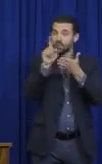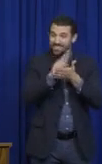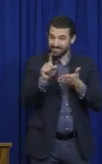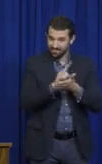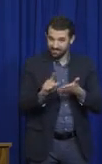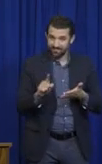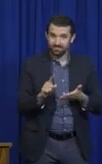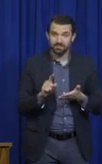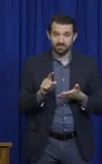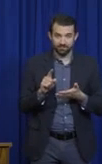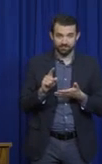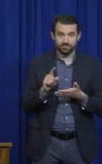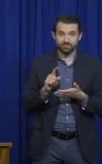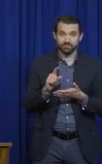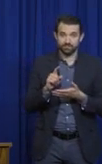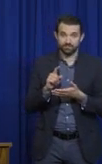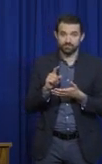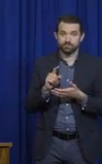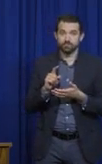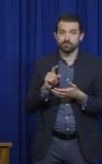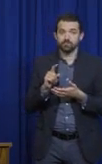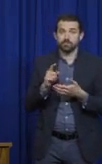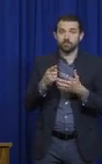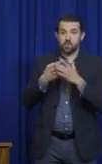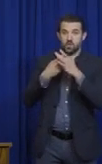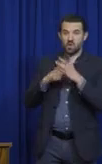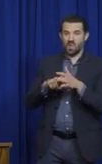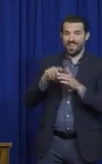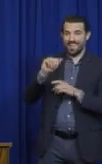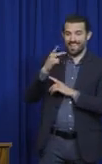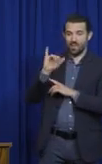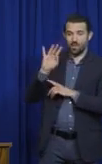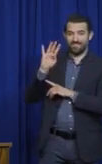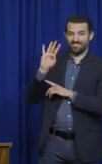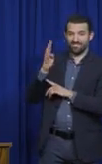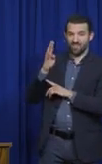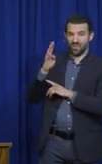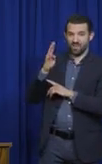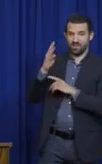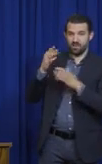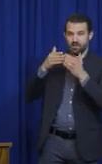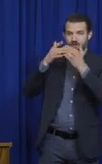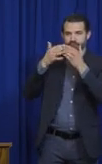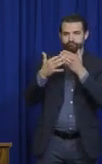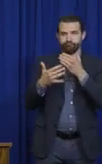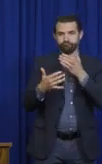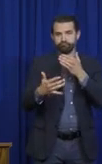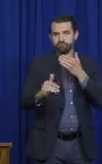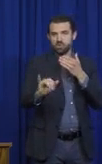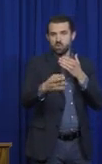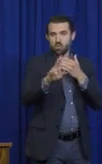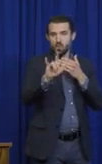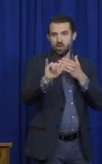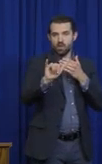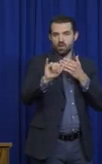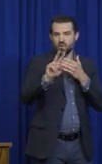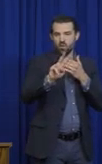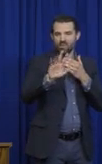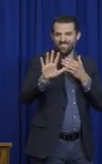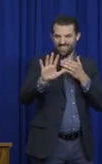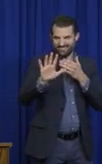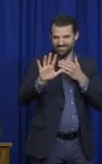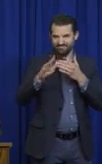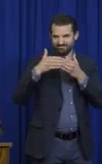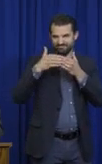weeks ending April 4th through July 25th, 2020. For